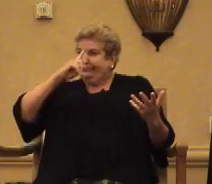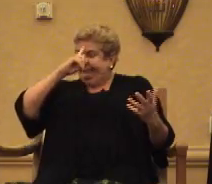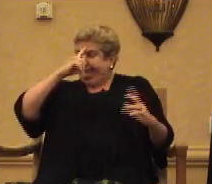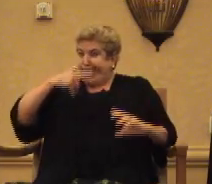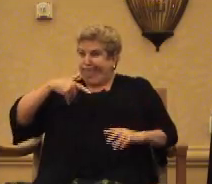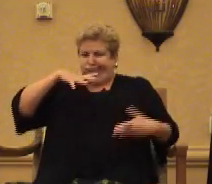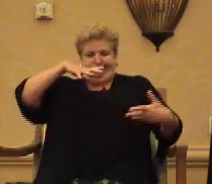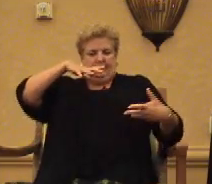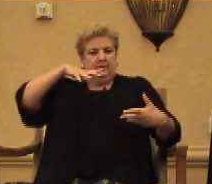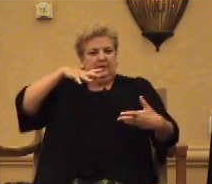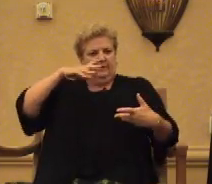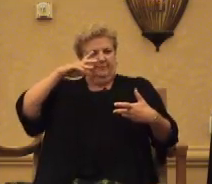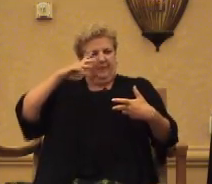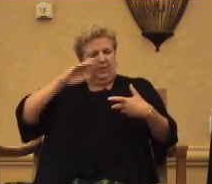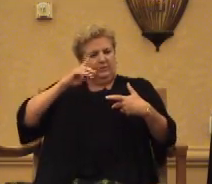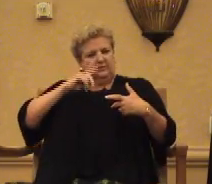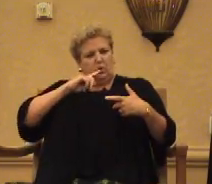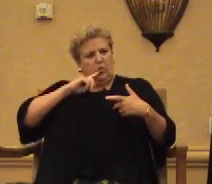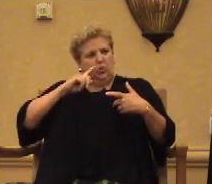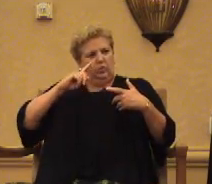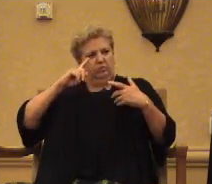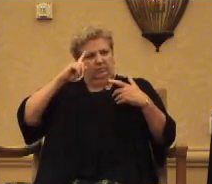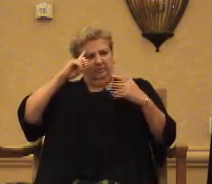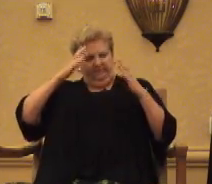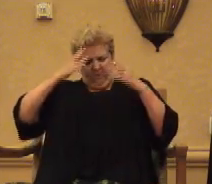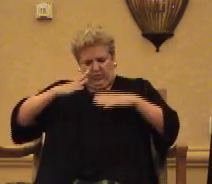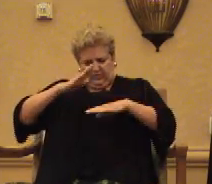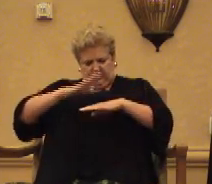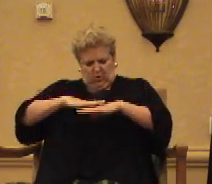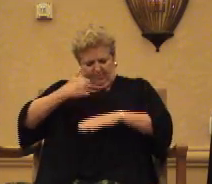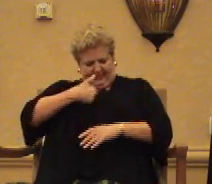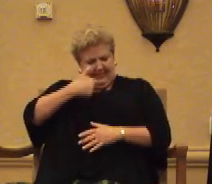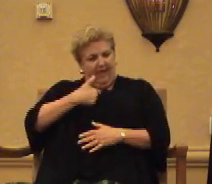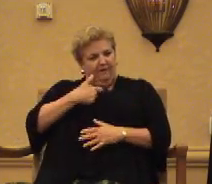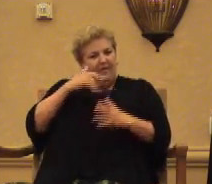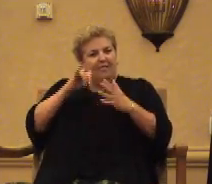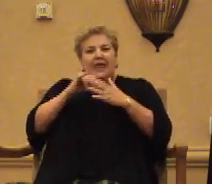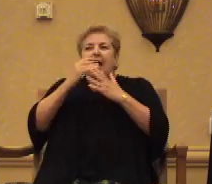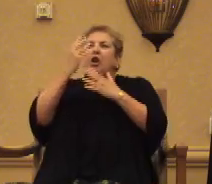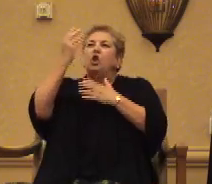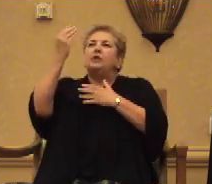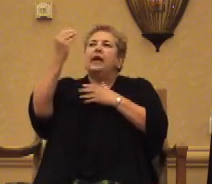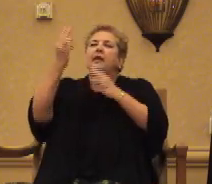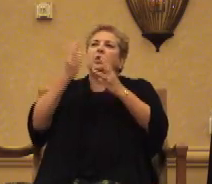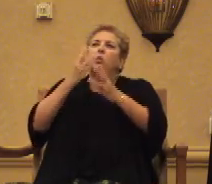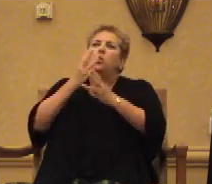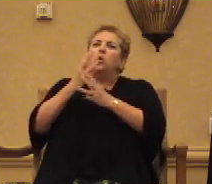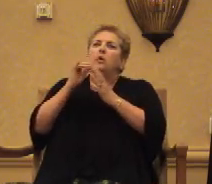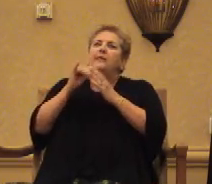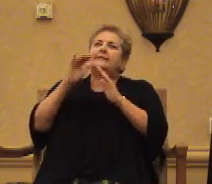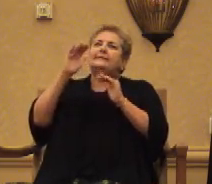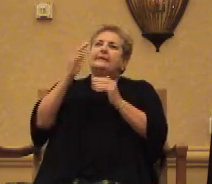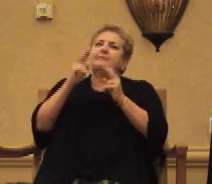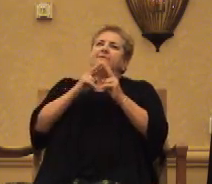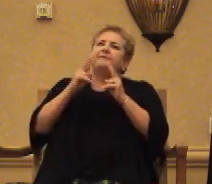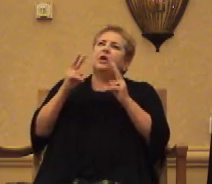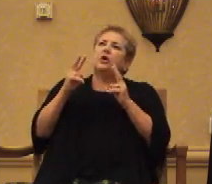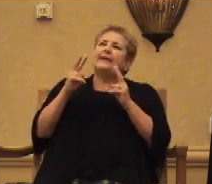even as a child, that I looked out at a world that seemed very distant from me.